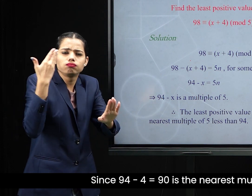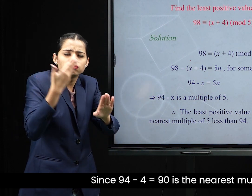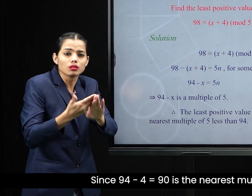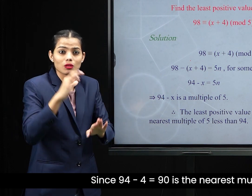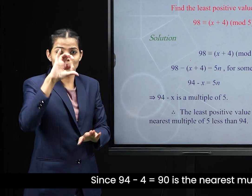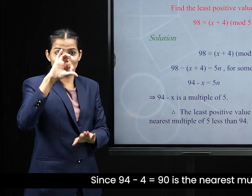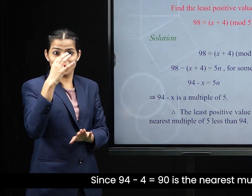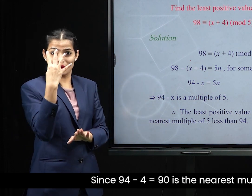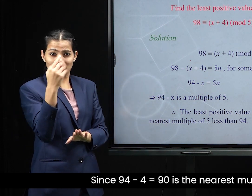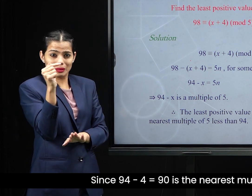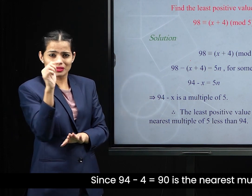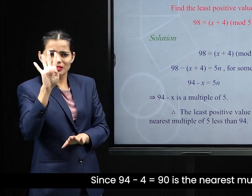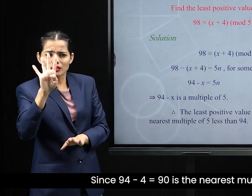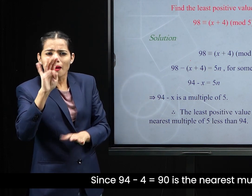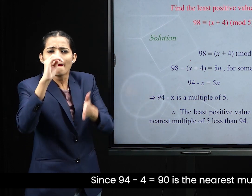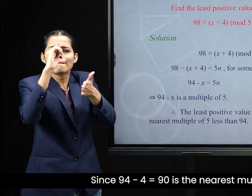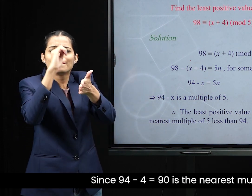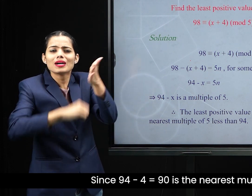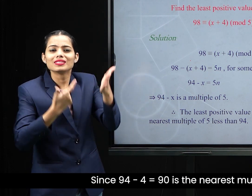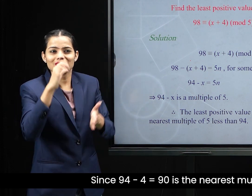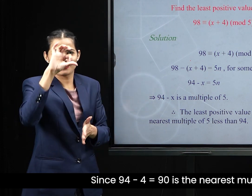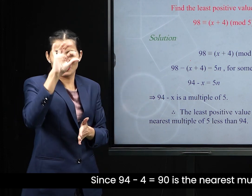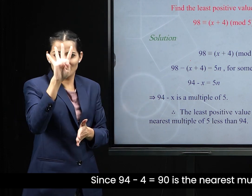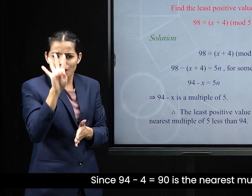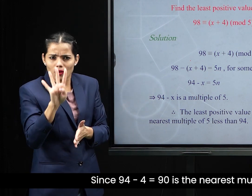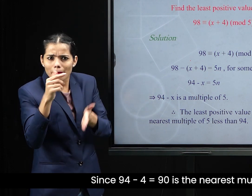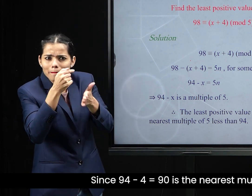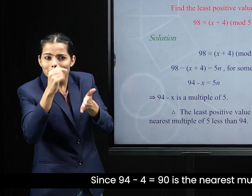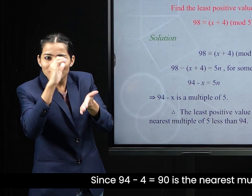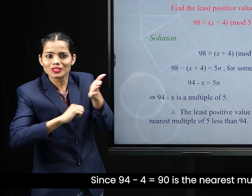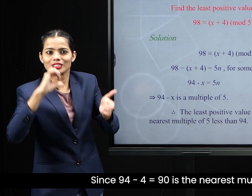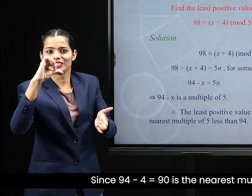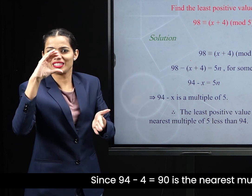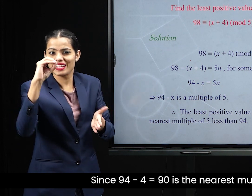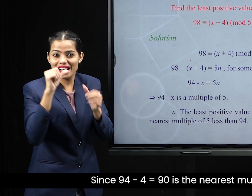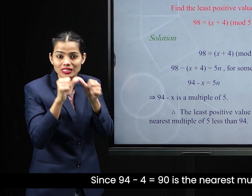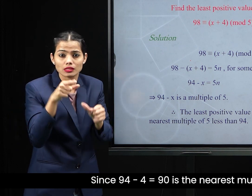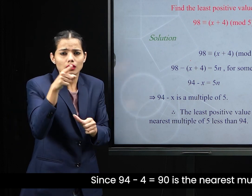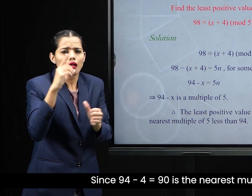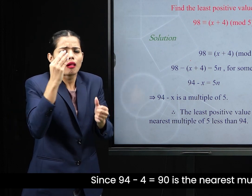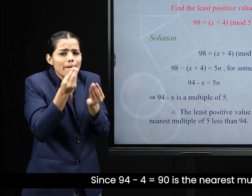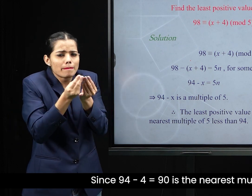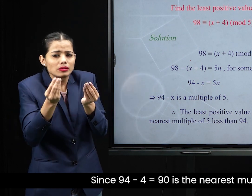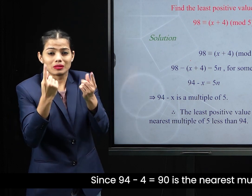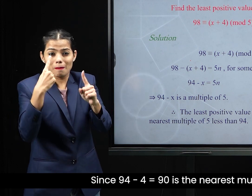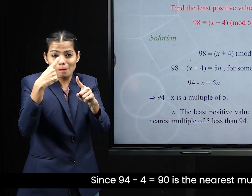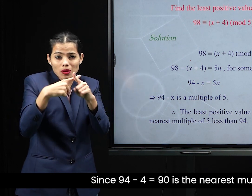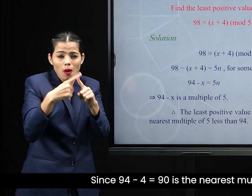Since 94 minus 4 is equal to 90 is the nearest multiple of 5 less than 94.